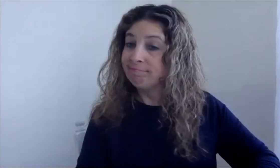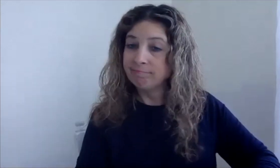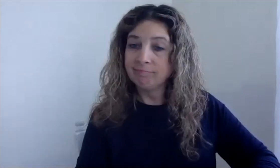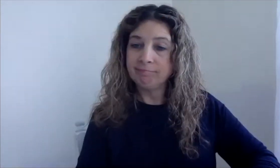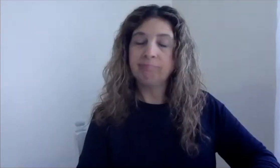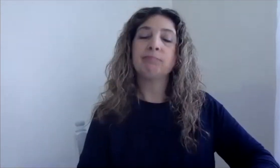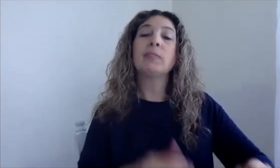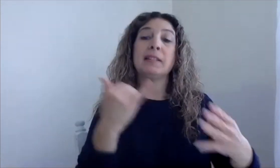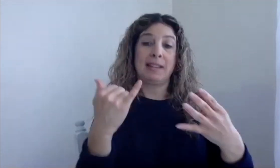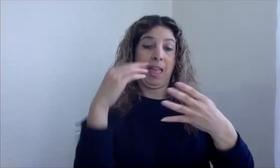truth.